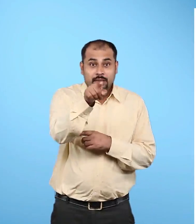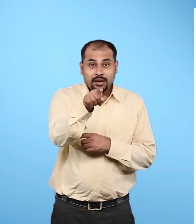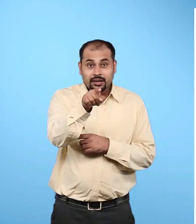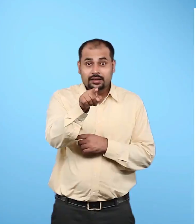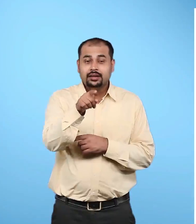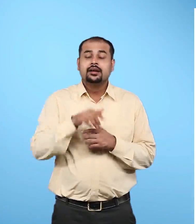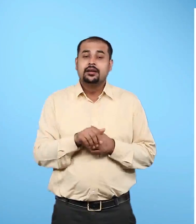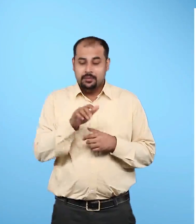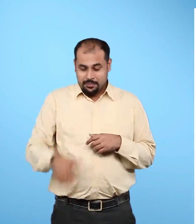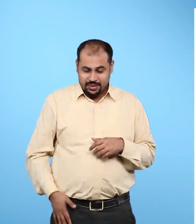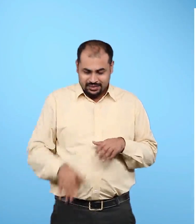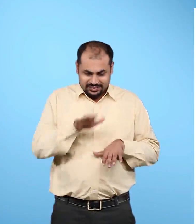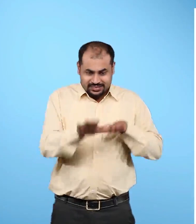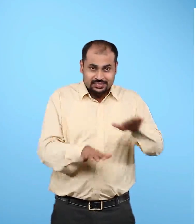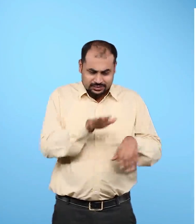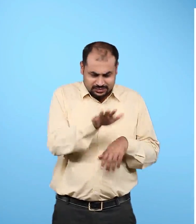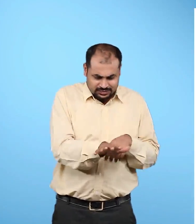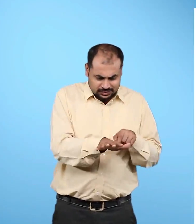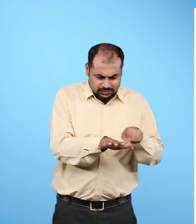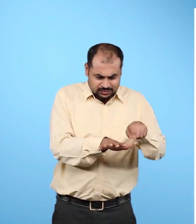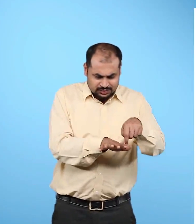whose footprint is larger?